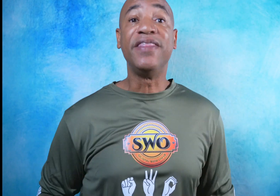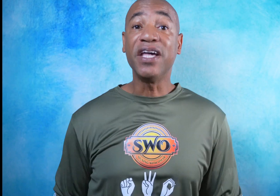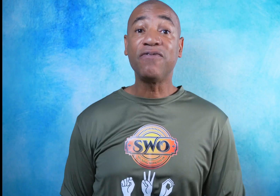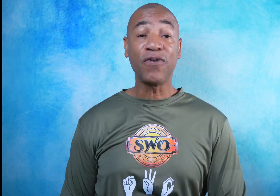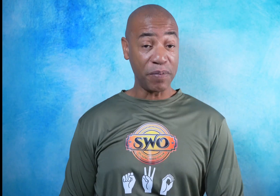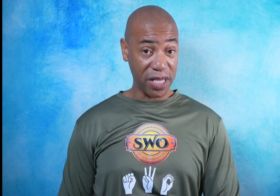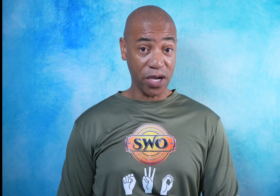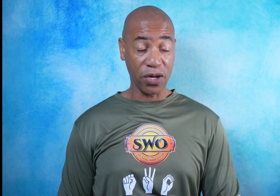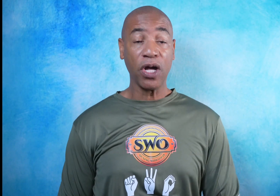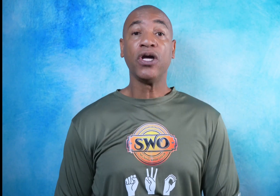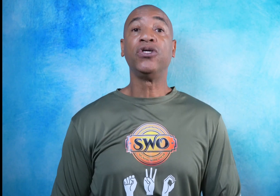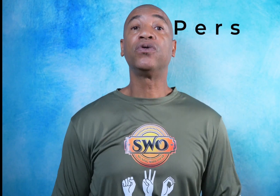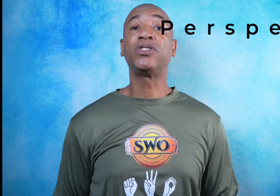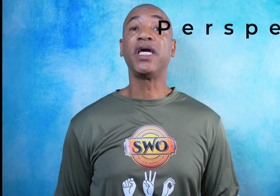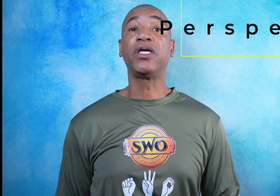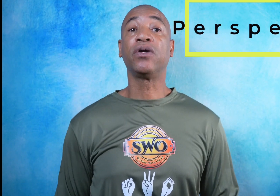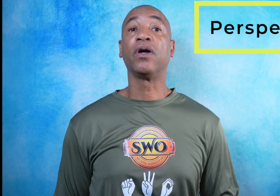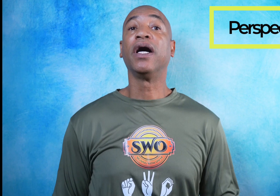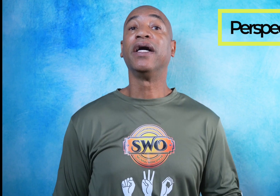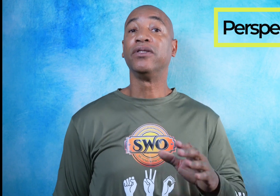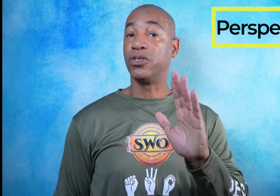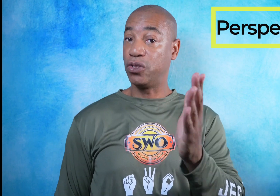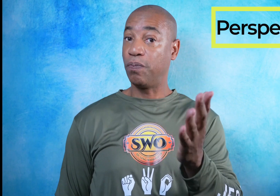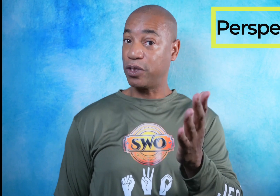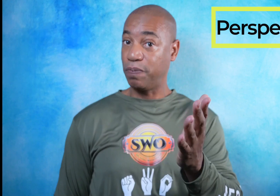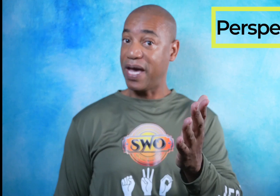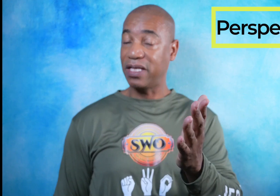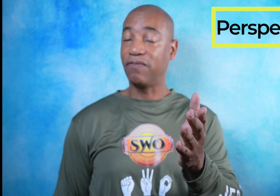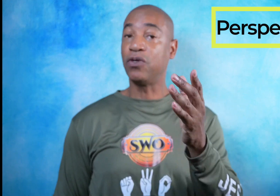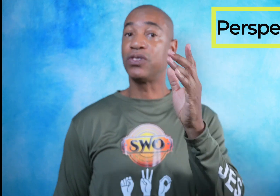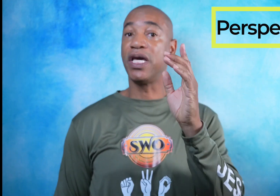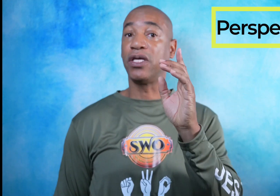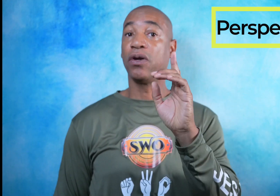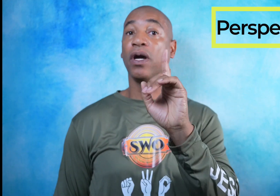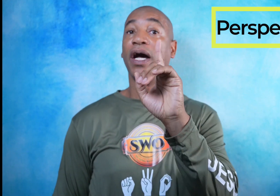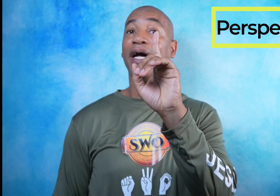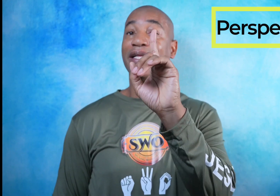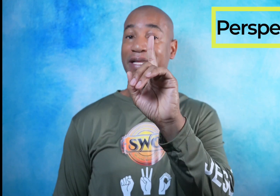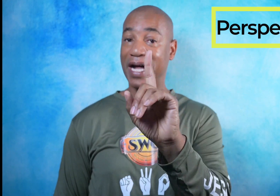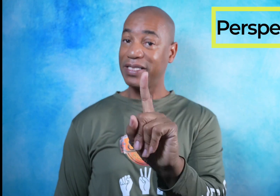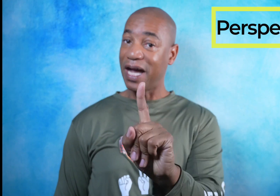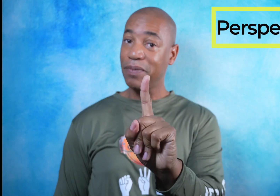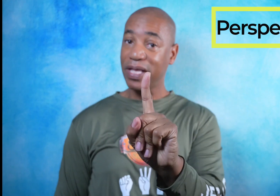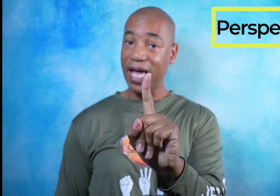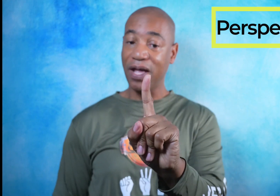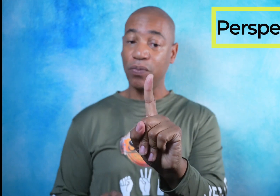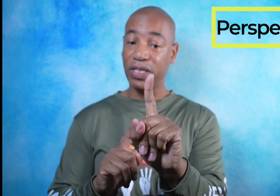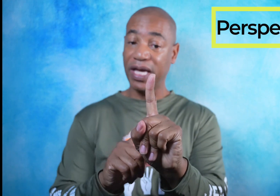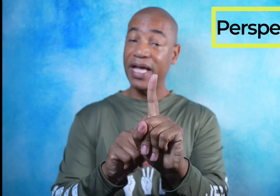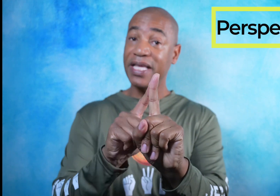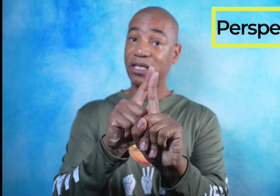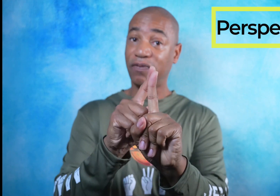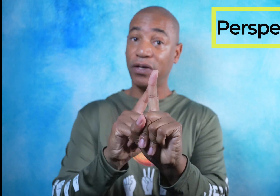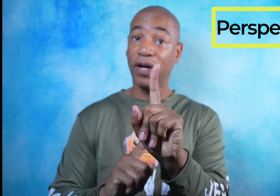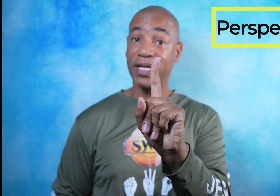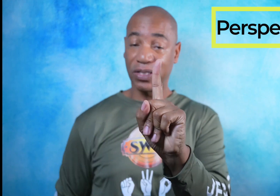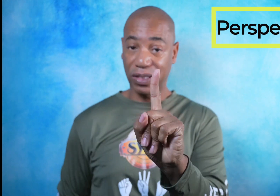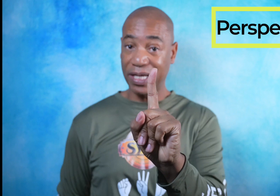Then from here, you'll take to do perspective, you'll take your non-dominant hand with the index finger